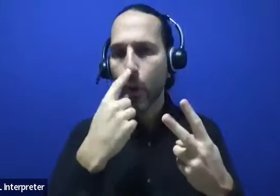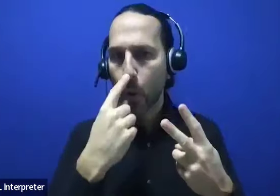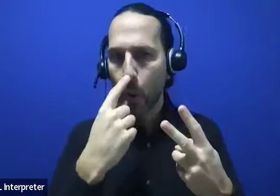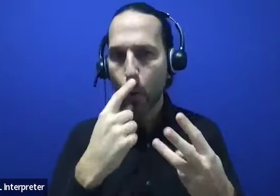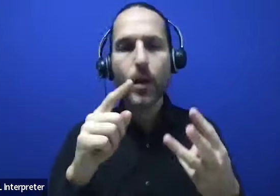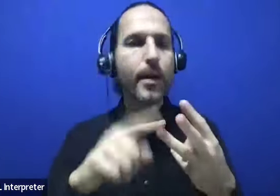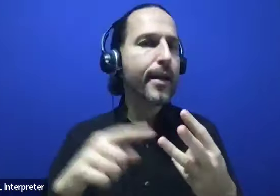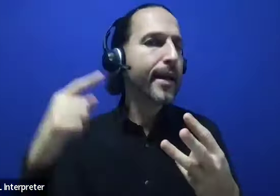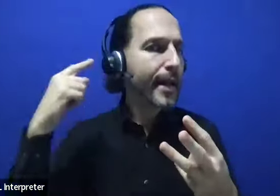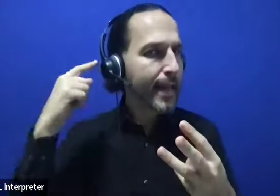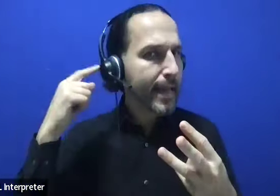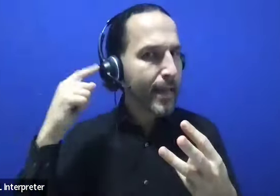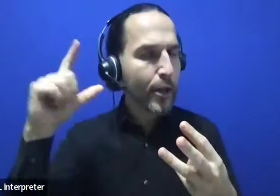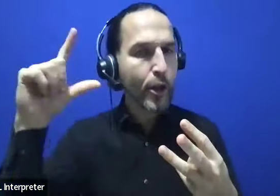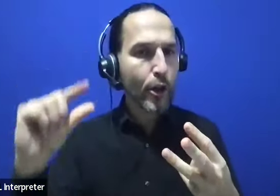shape of the ear.